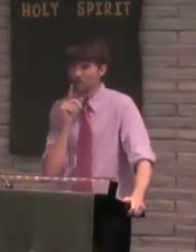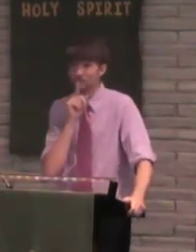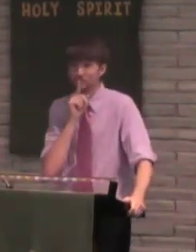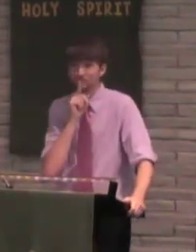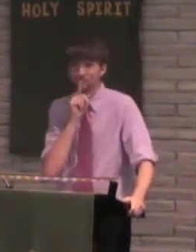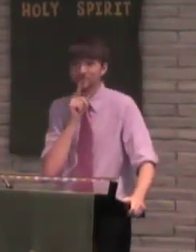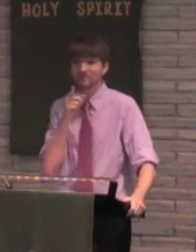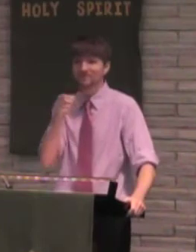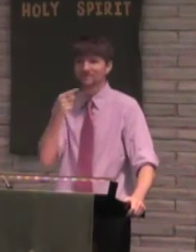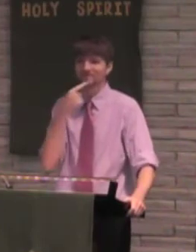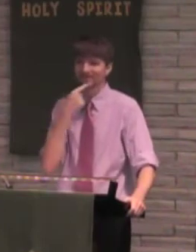the height.